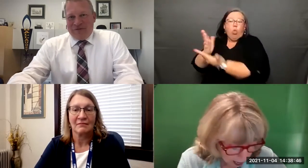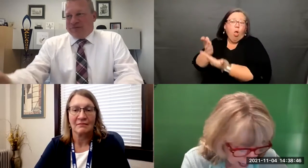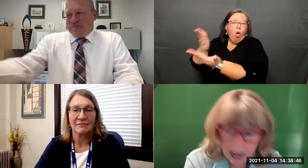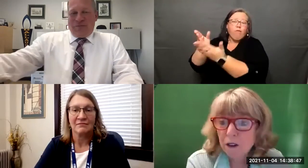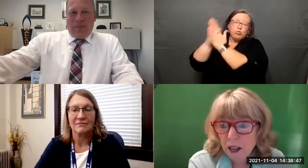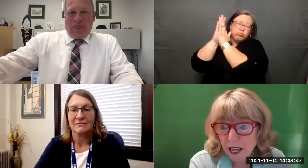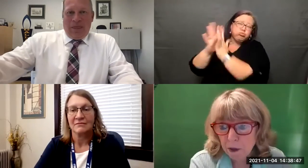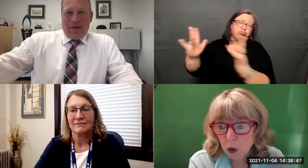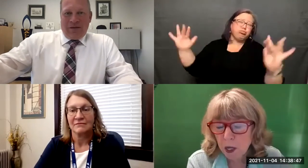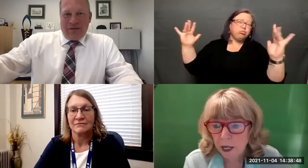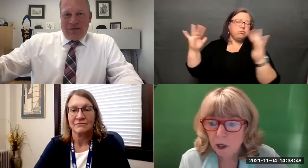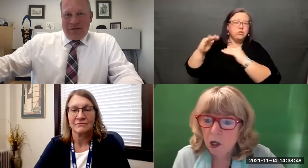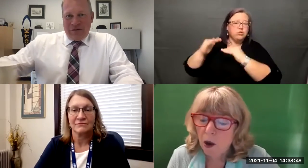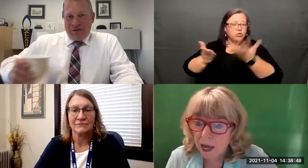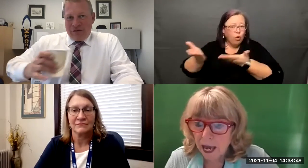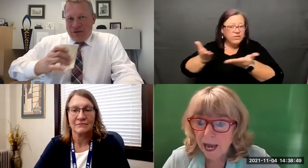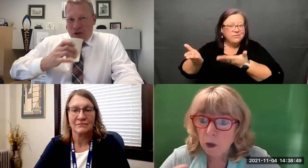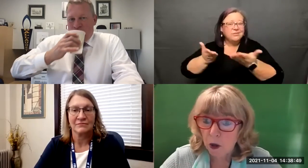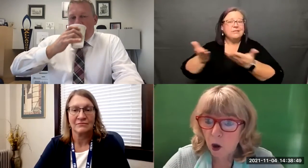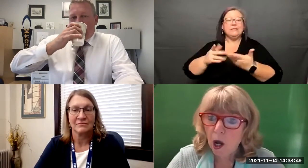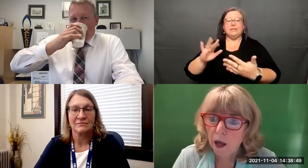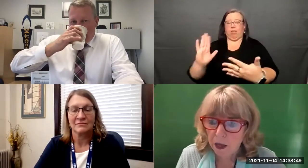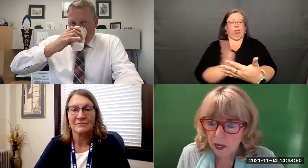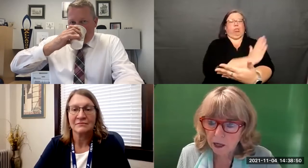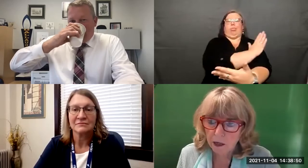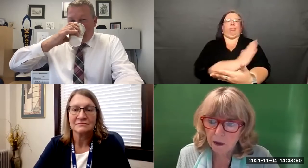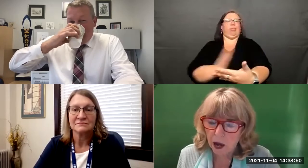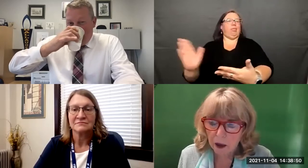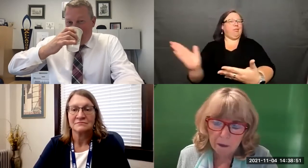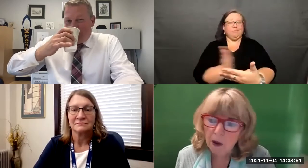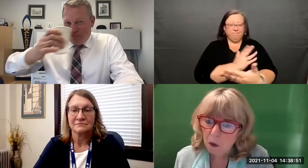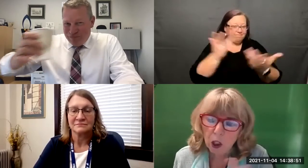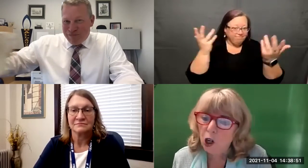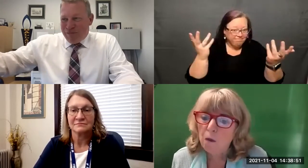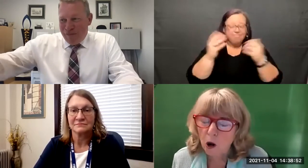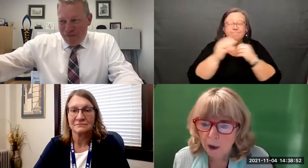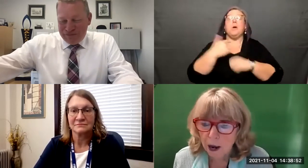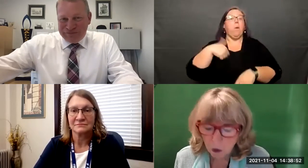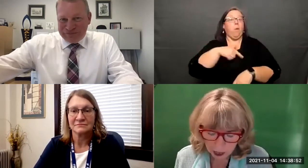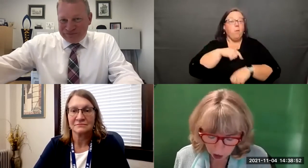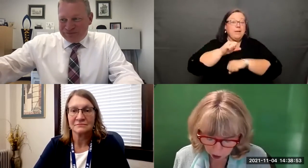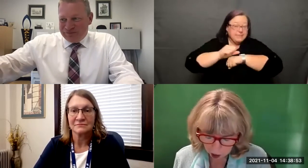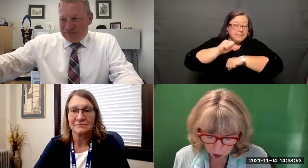and everything in between. So I think as we work on this, we'll learn more about what each other are